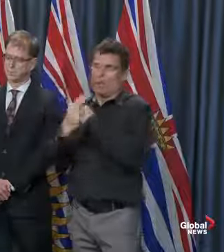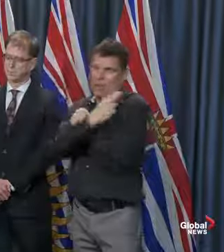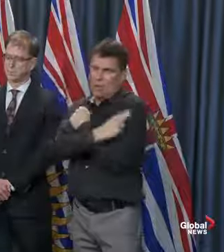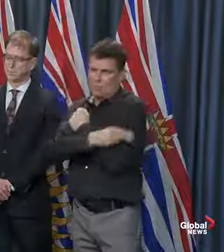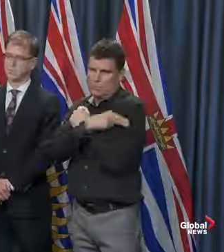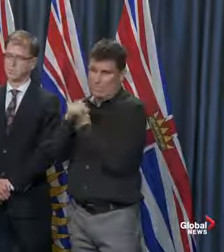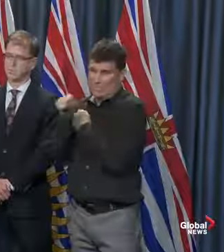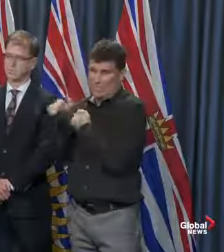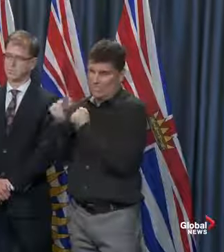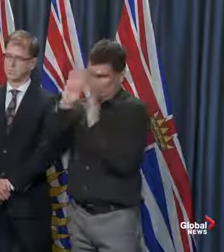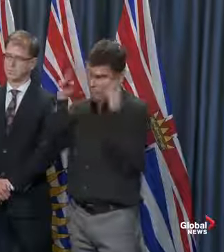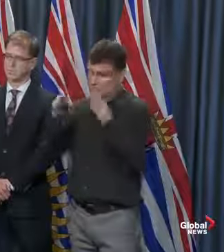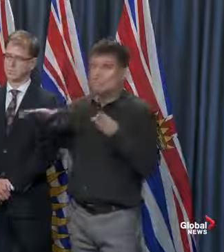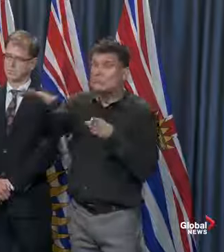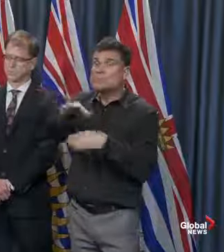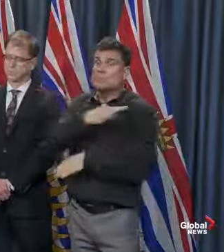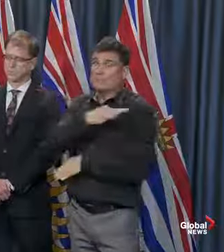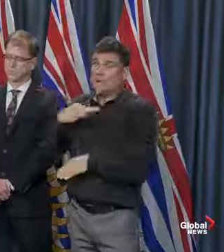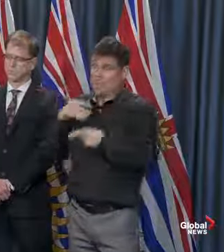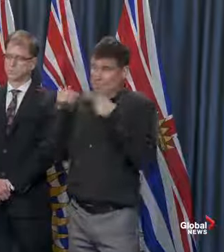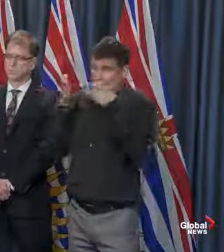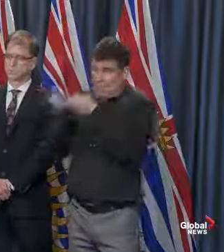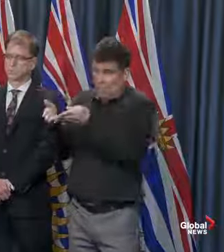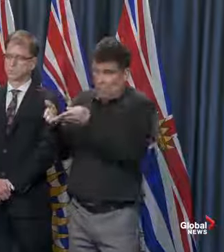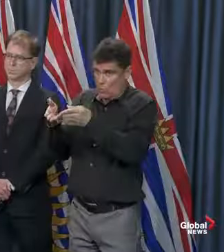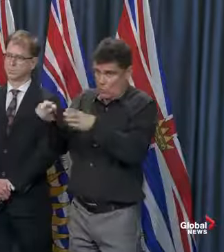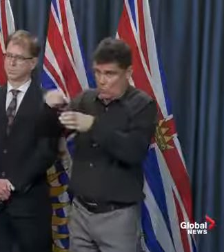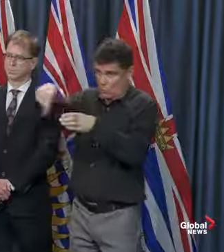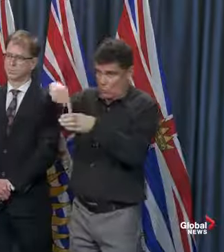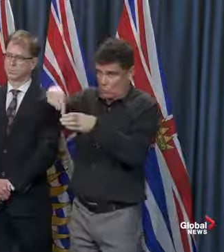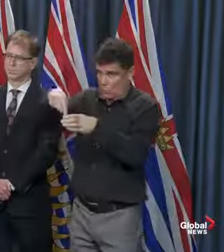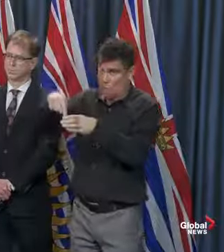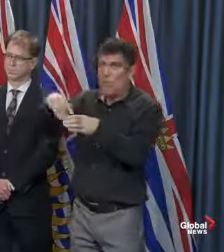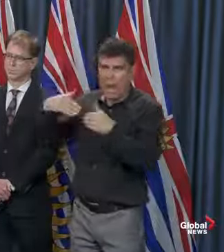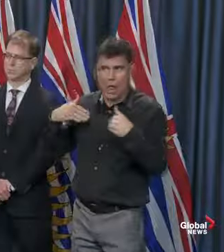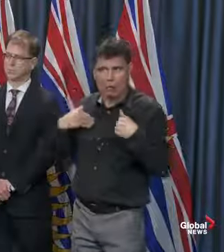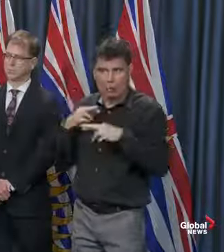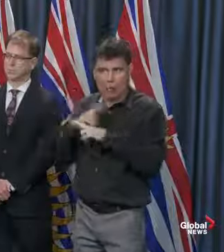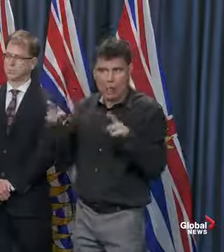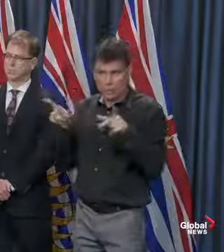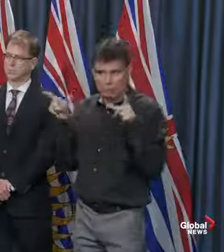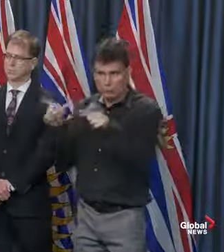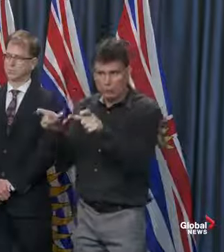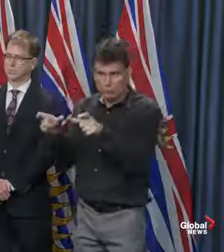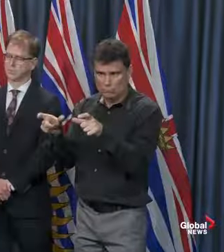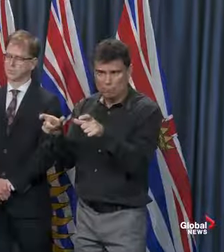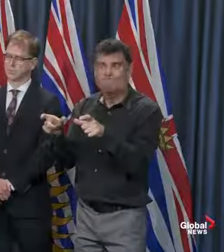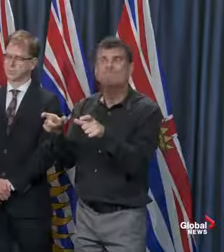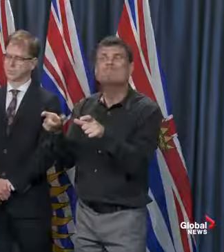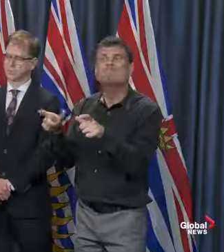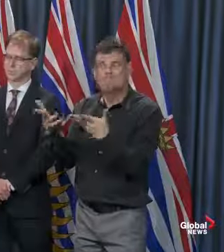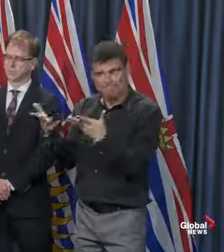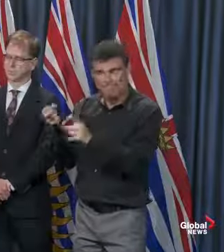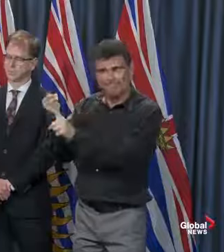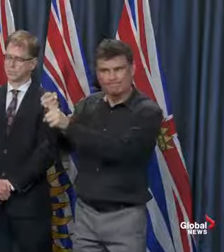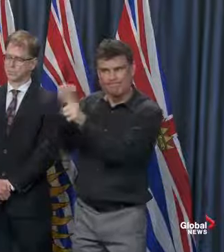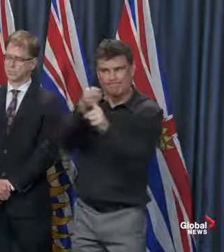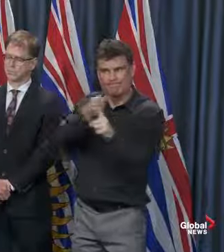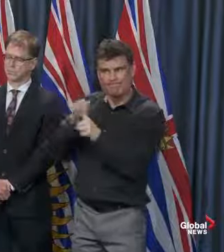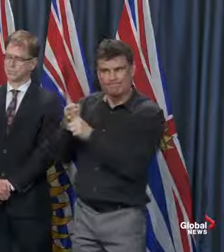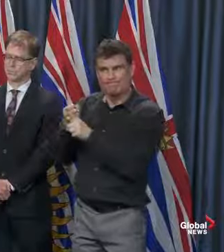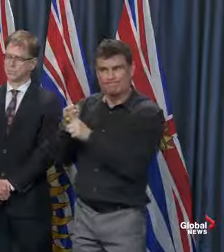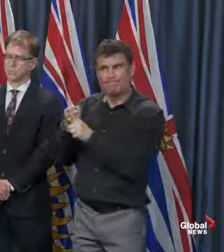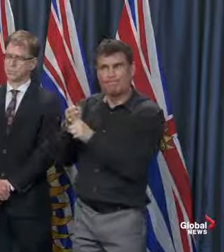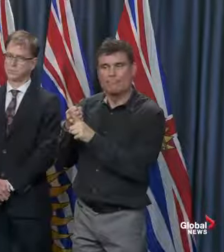at that hospital, and so it is what we consider outbreak. So they are on an outbreak protocol that